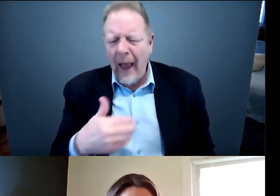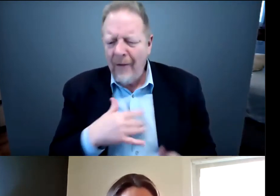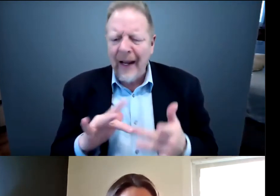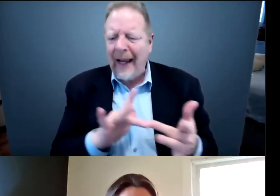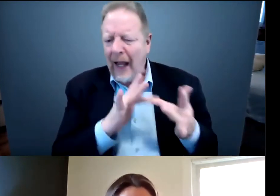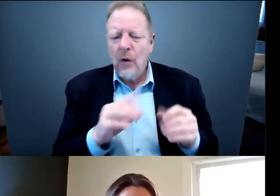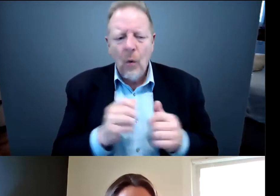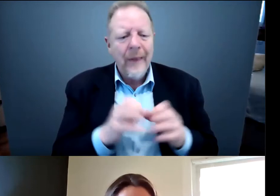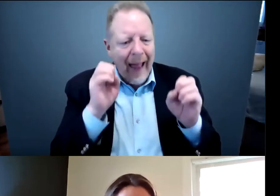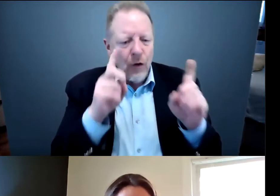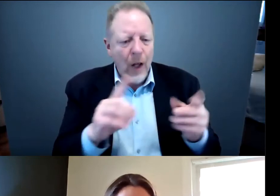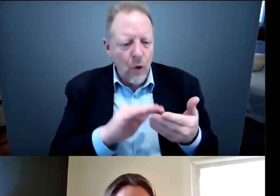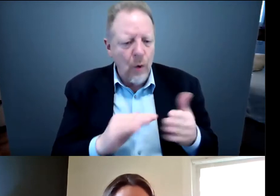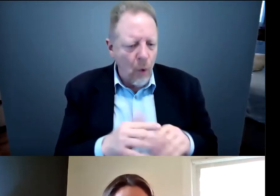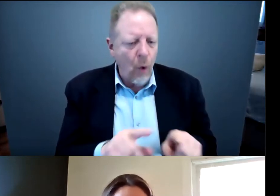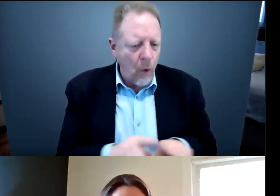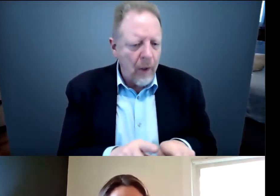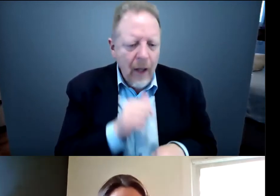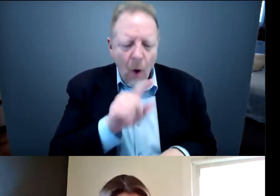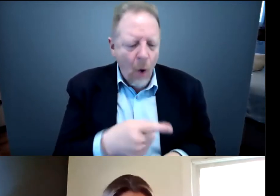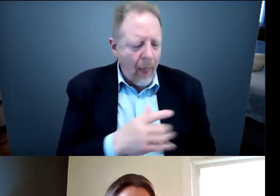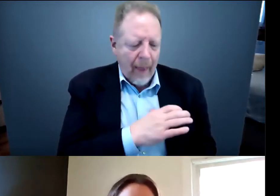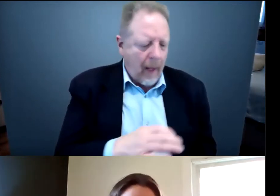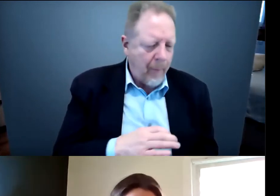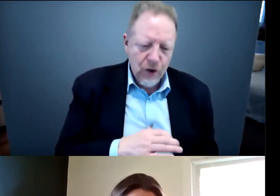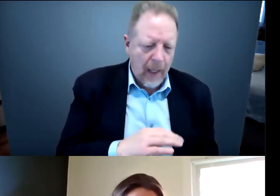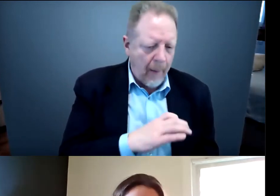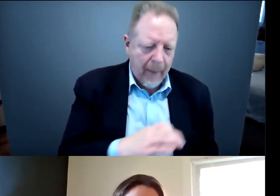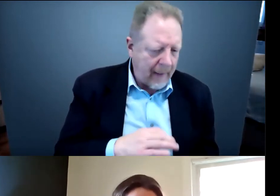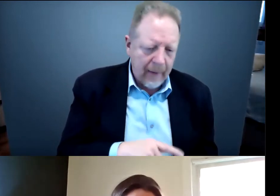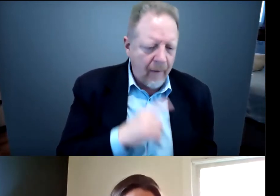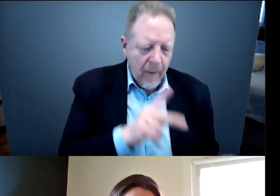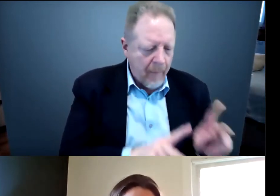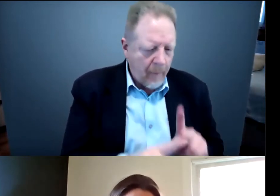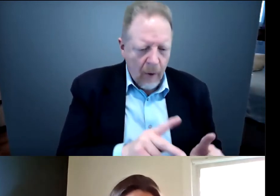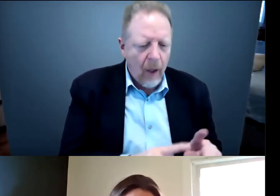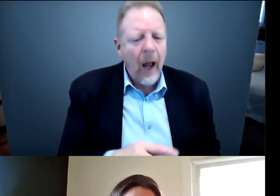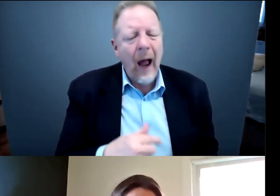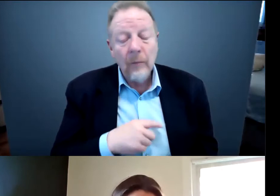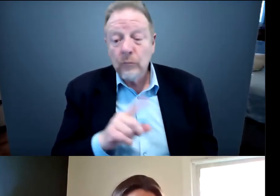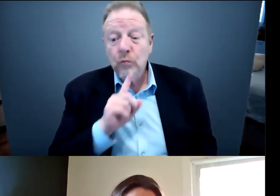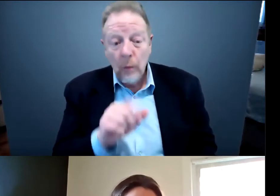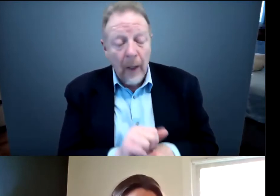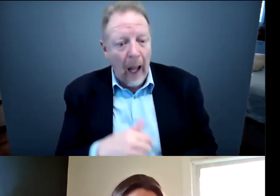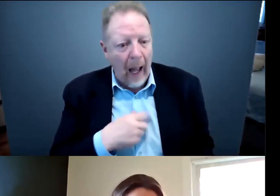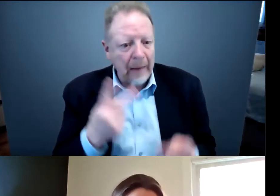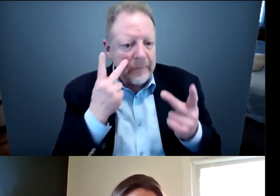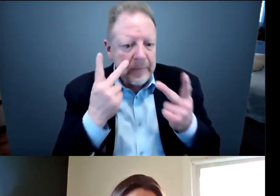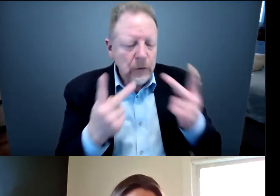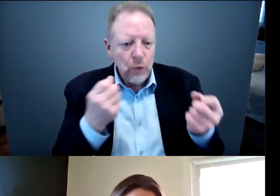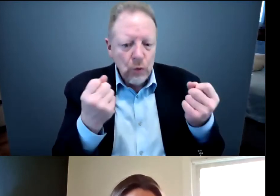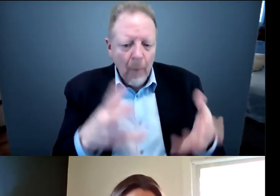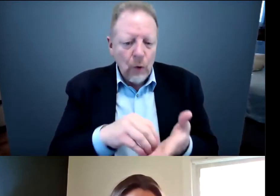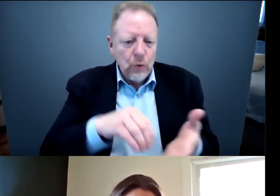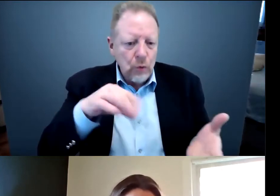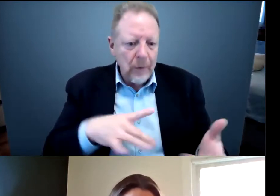educational community as well, not just the committee of individuals. I actually see so many students that are